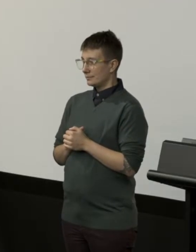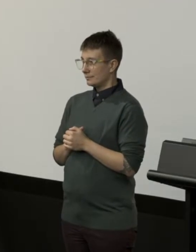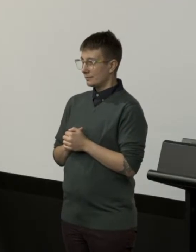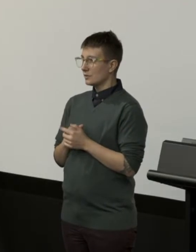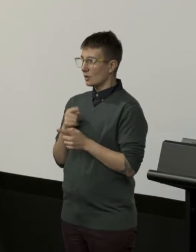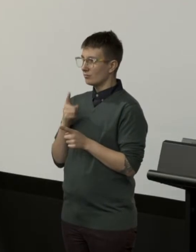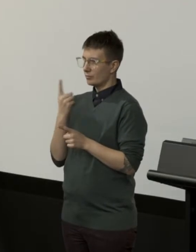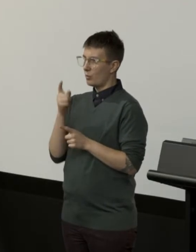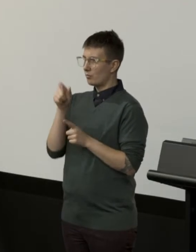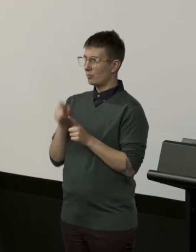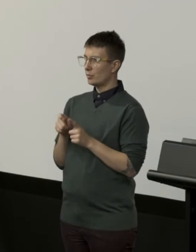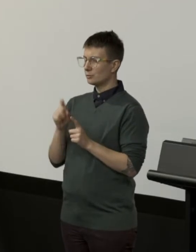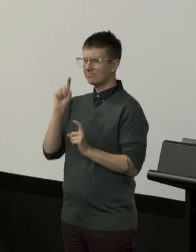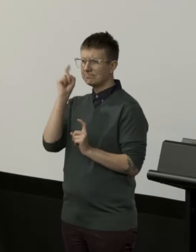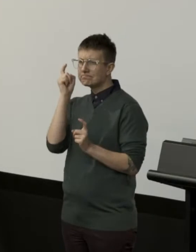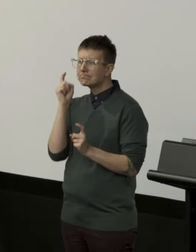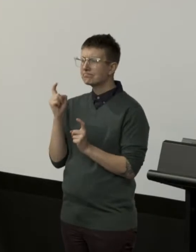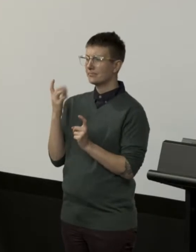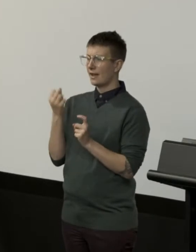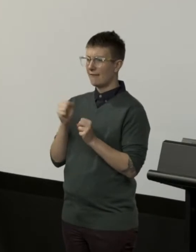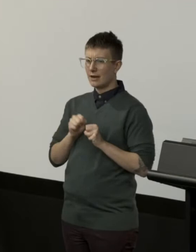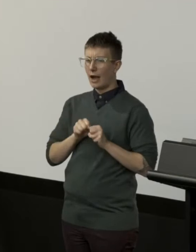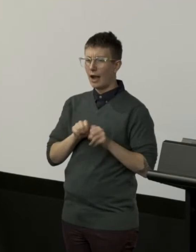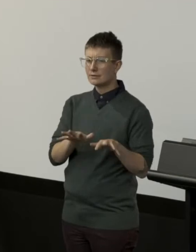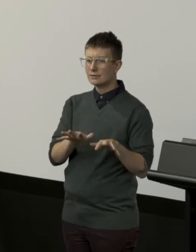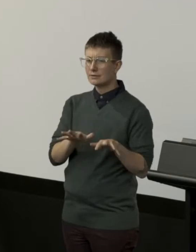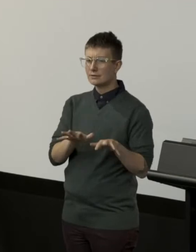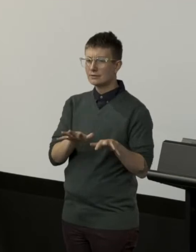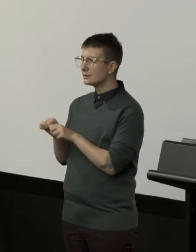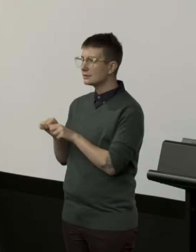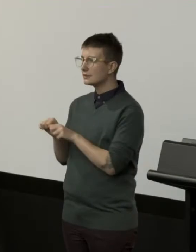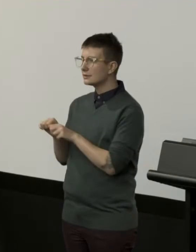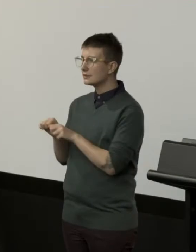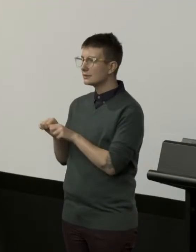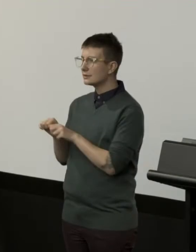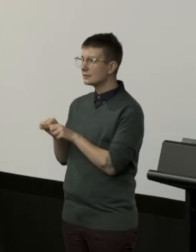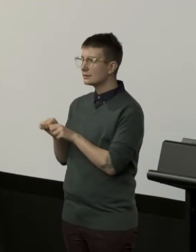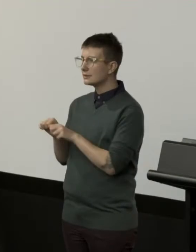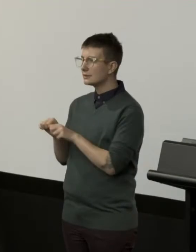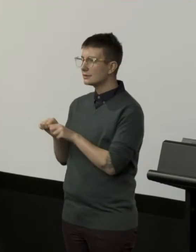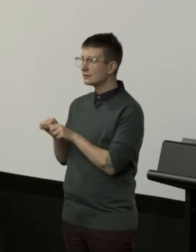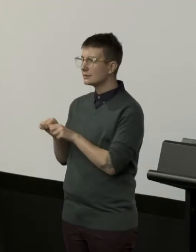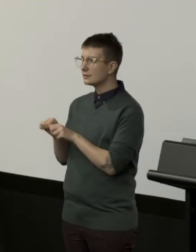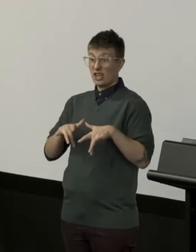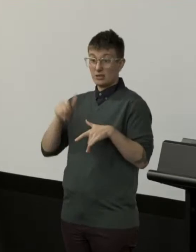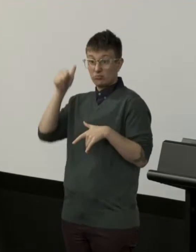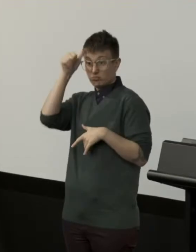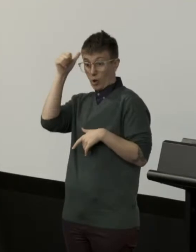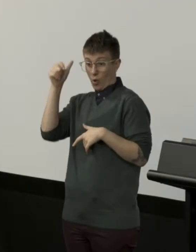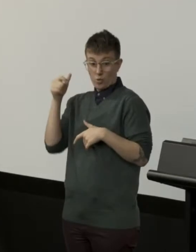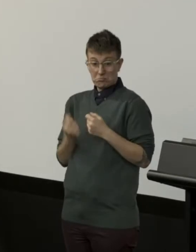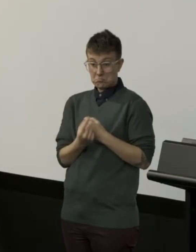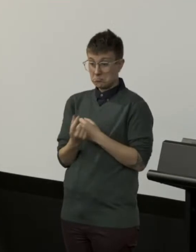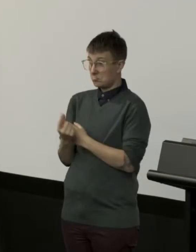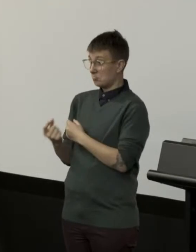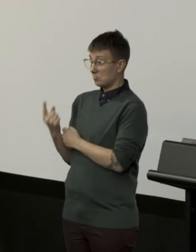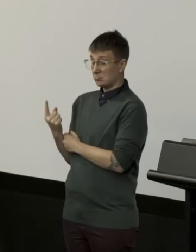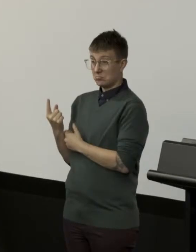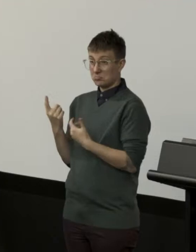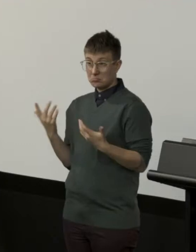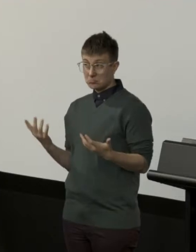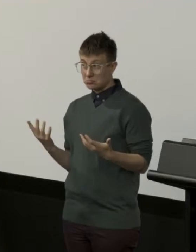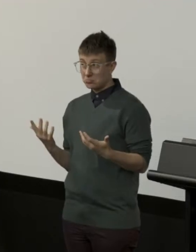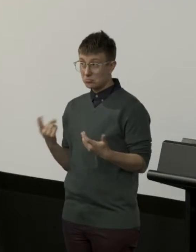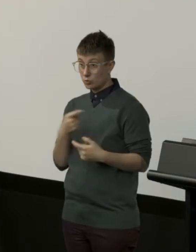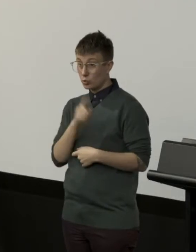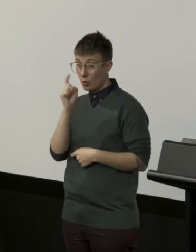clusters of people with COVID that we don't know about emerging in New Zealand. How concerned are you about that? Well, I'm not concerned about community clusters